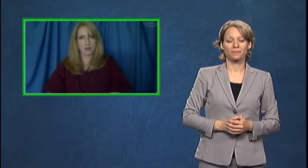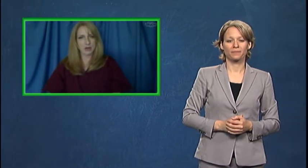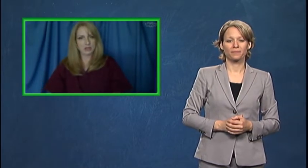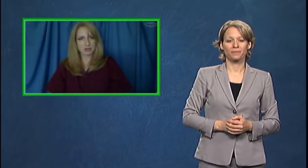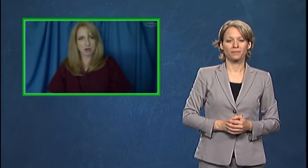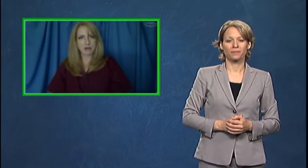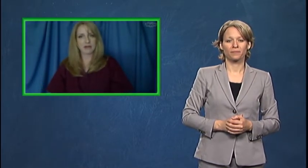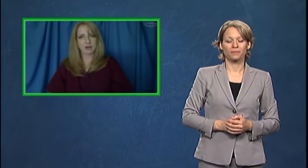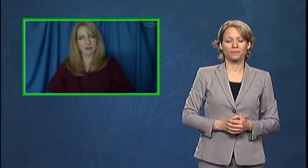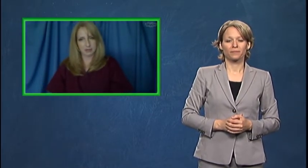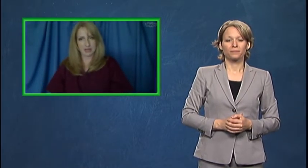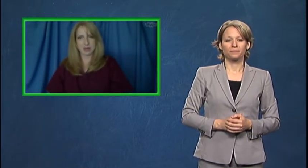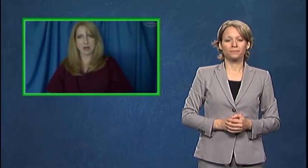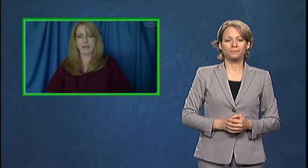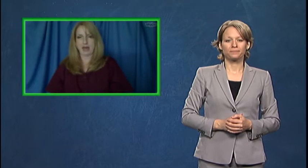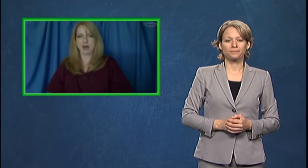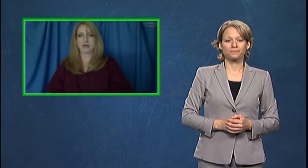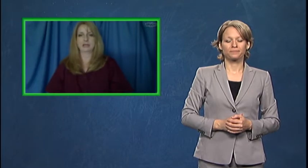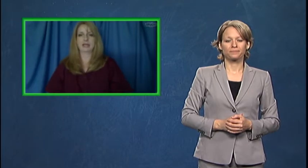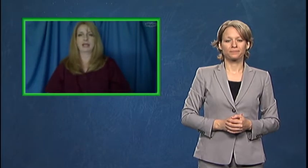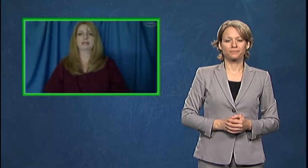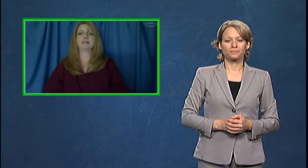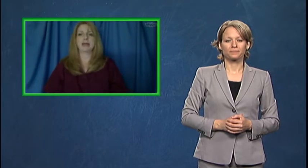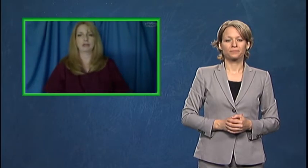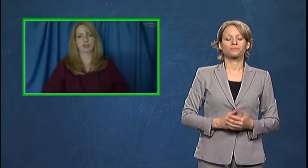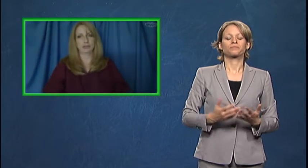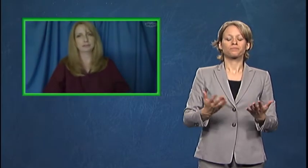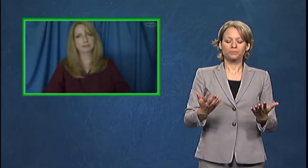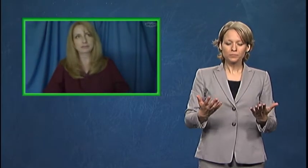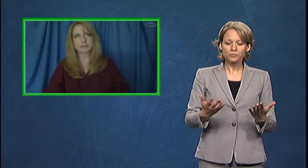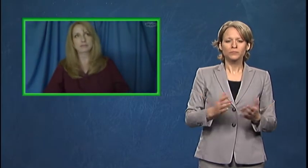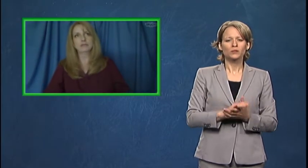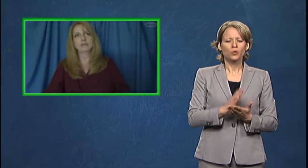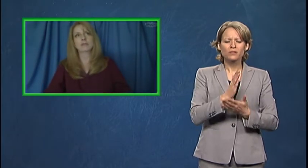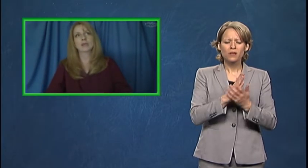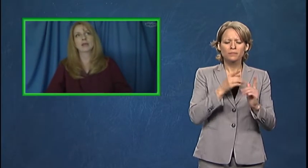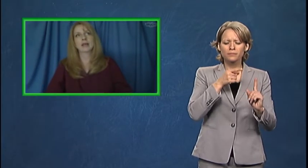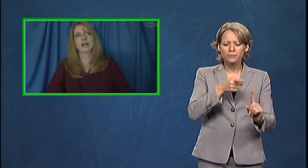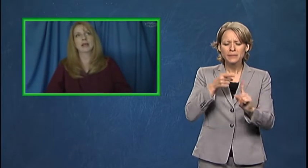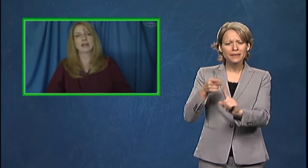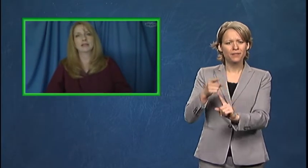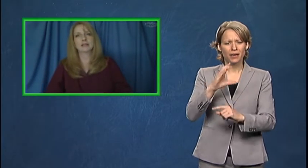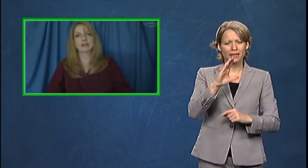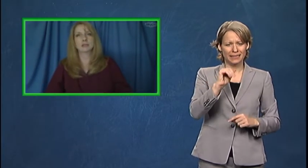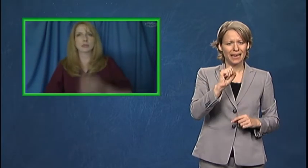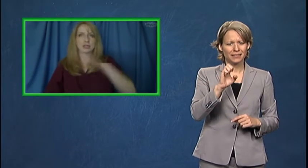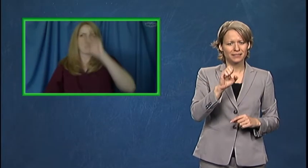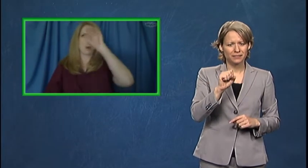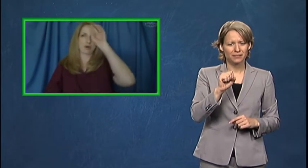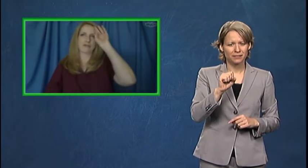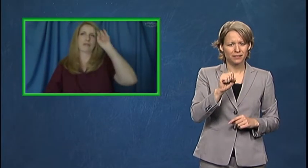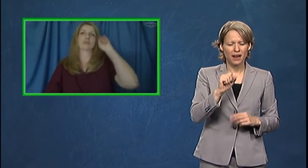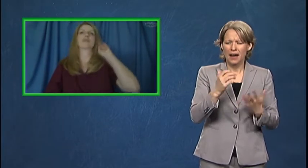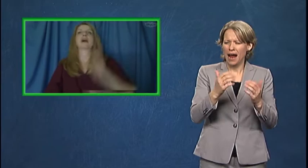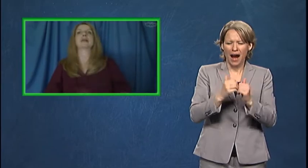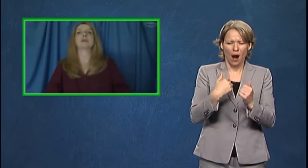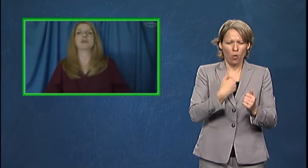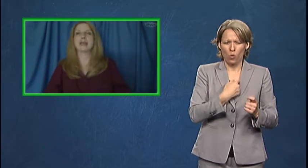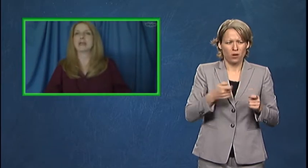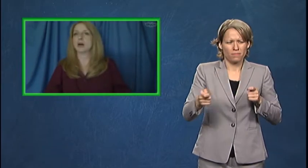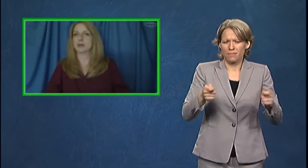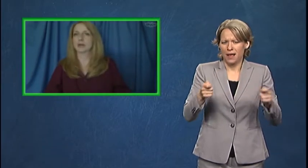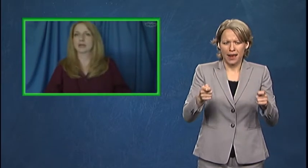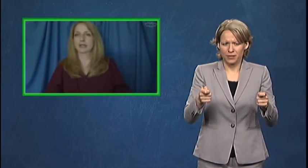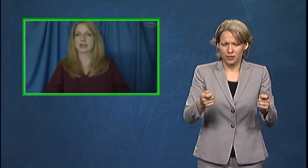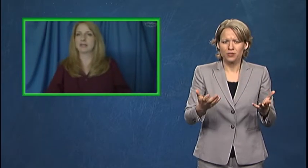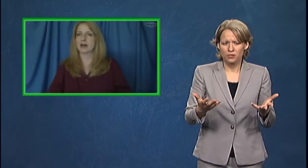I wanted to talk a little bit about case management. And I think this is really important for providers who may